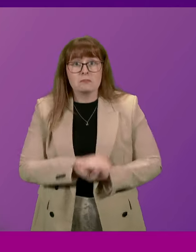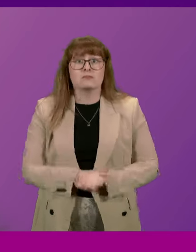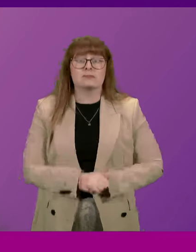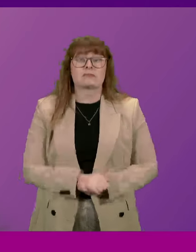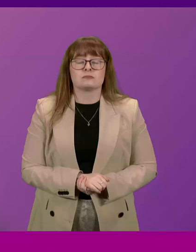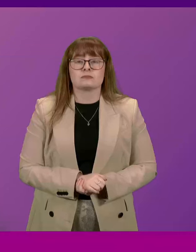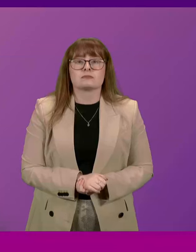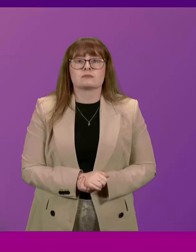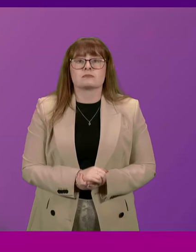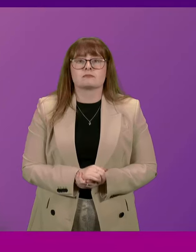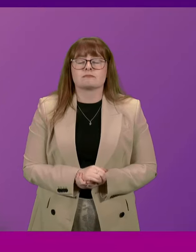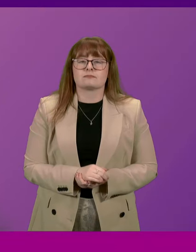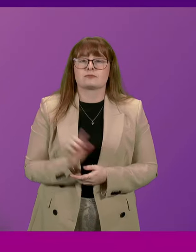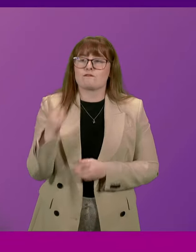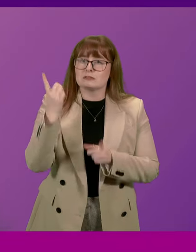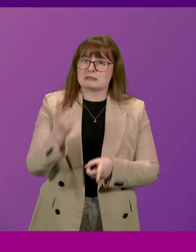First Minister.